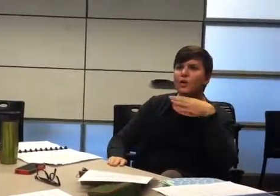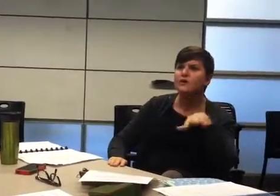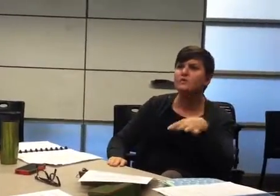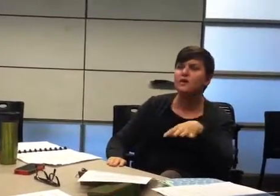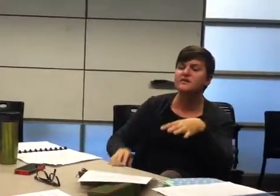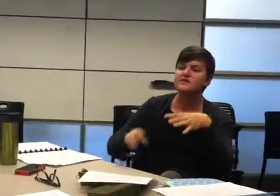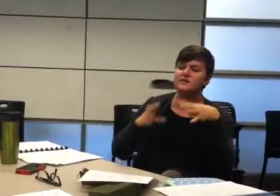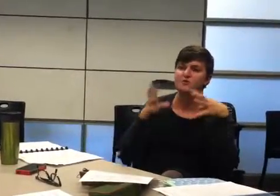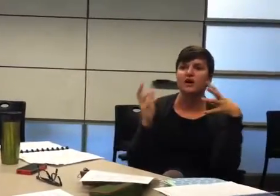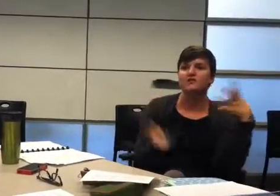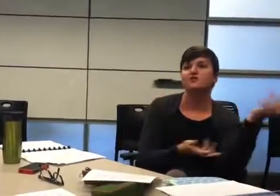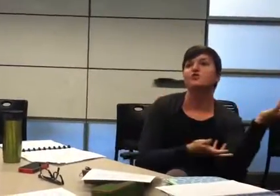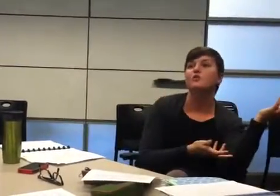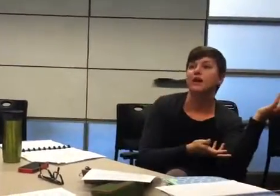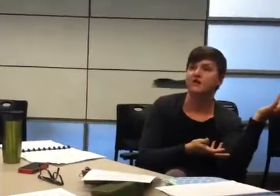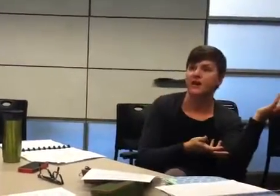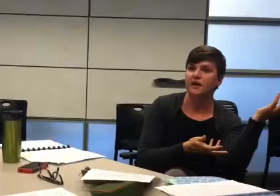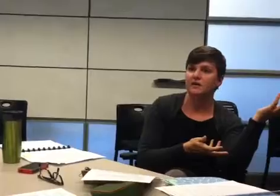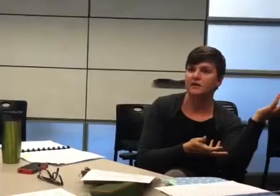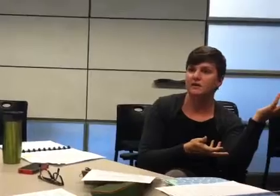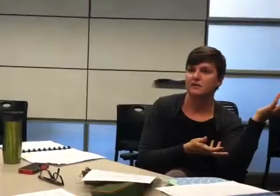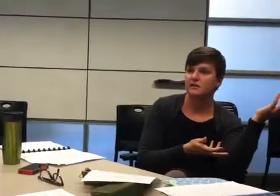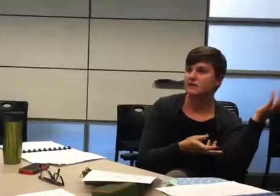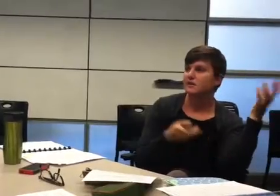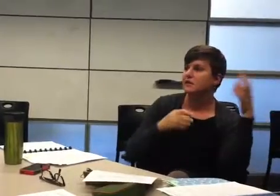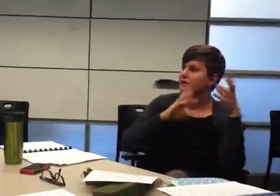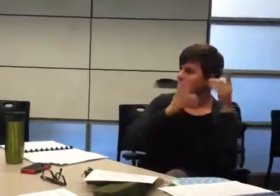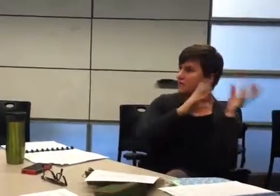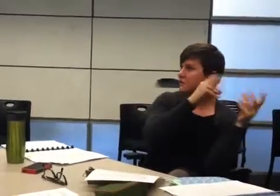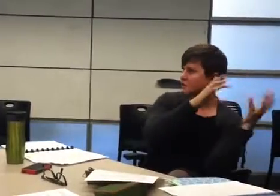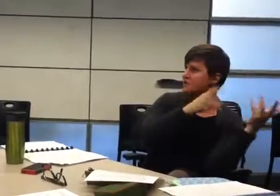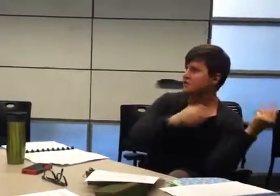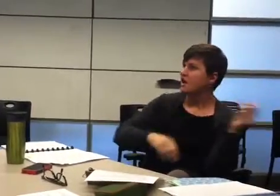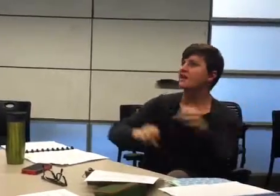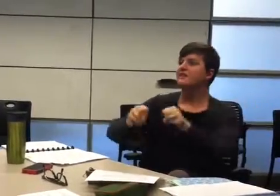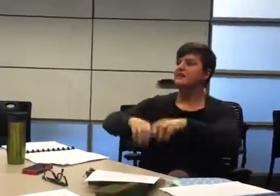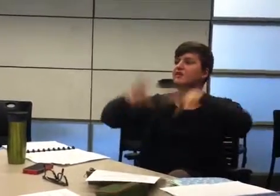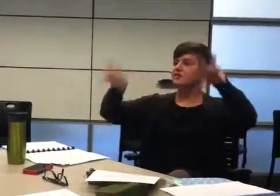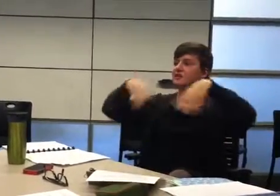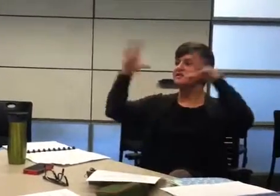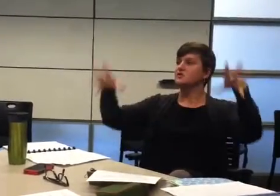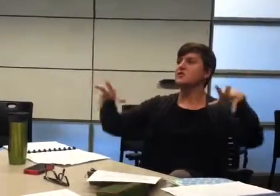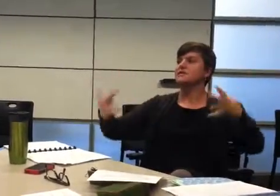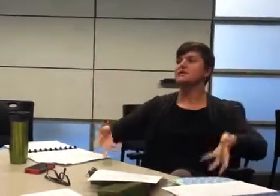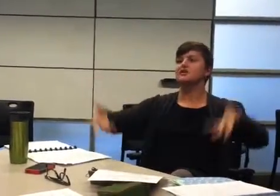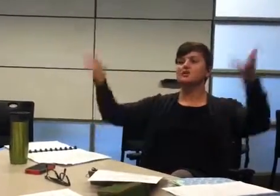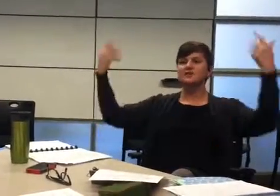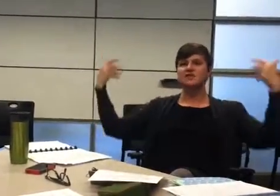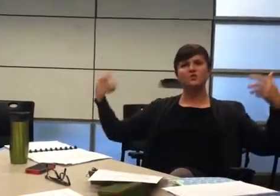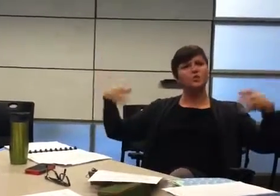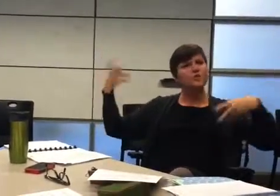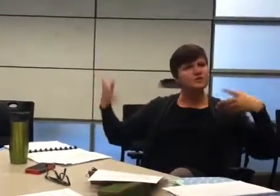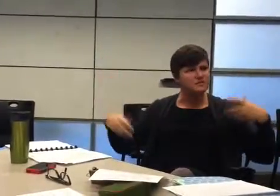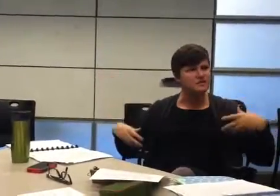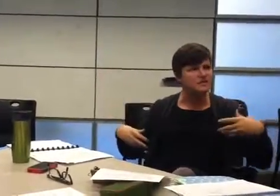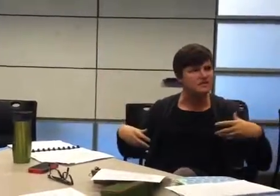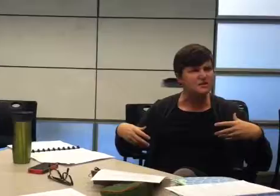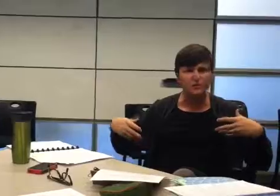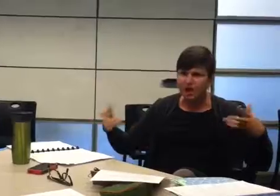what it was that bothered you about that. And so then you get to talk, and then that creates noise, and then you can say, well, what were some of the things that